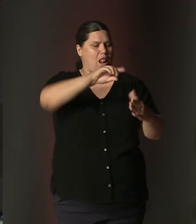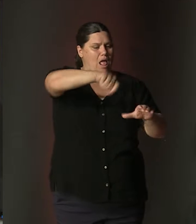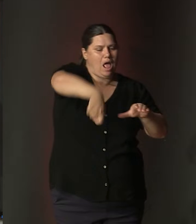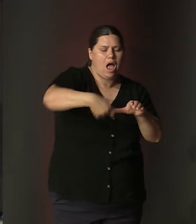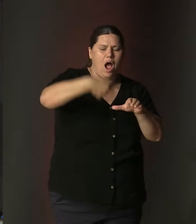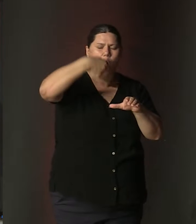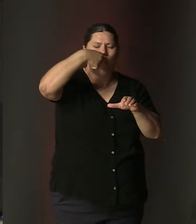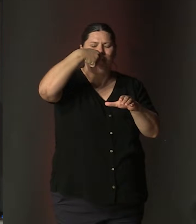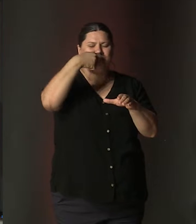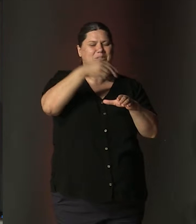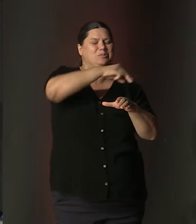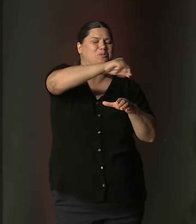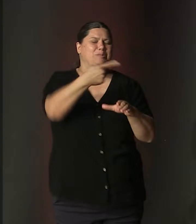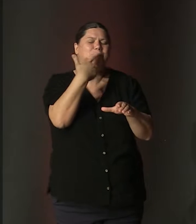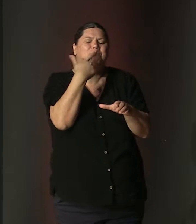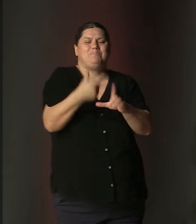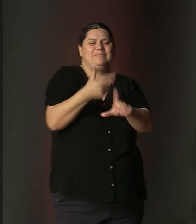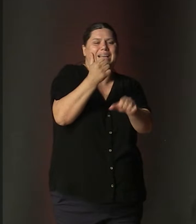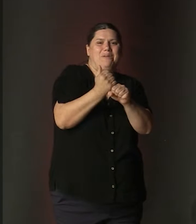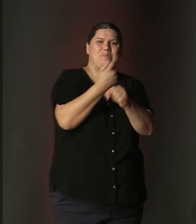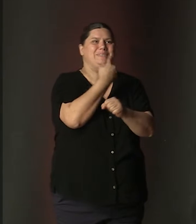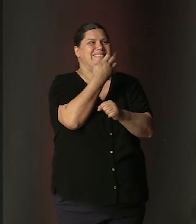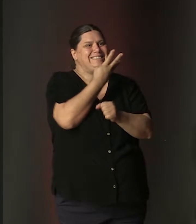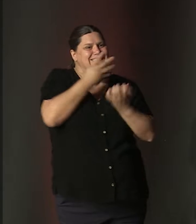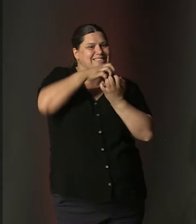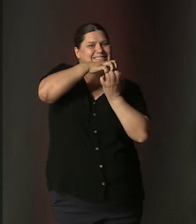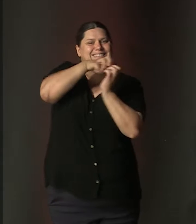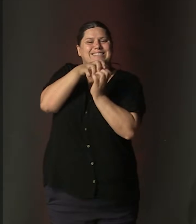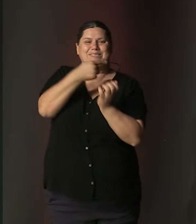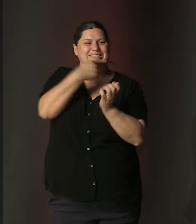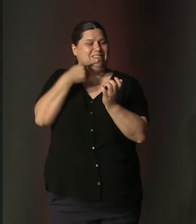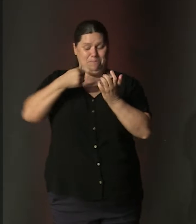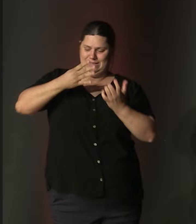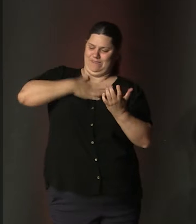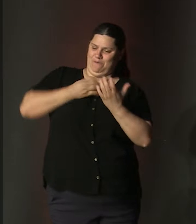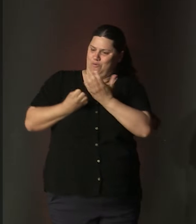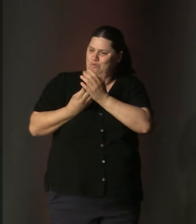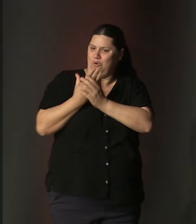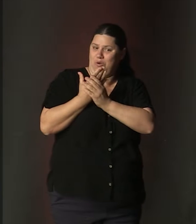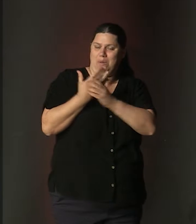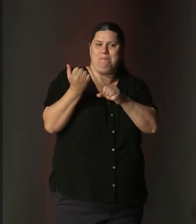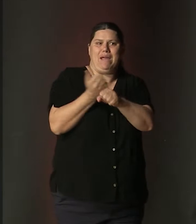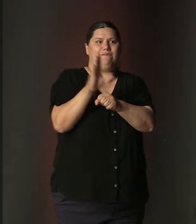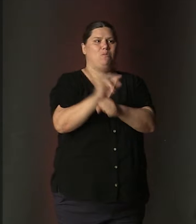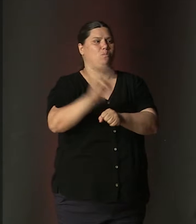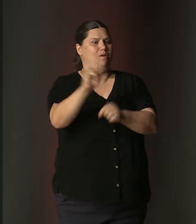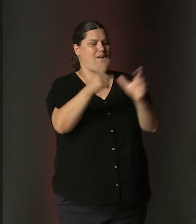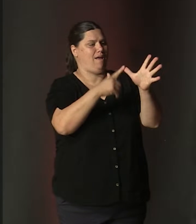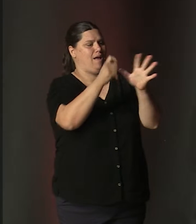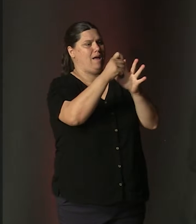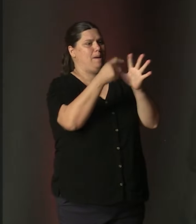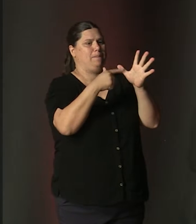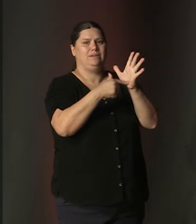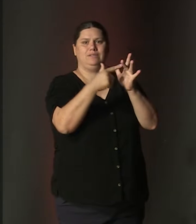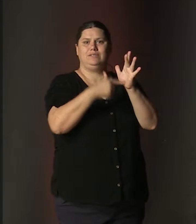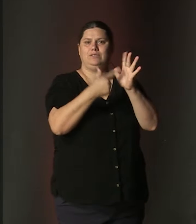salty, delicious egg with these teeth that I've grown in my mouth that are made of the mineral apatite. That's